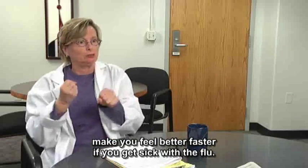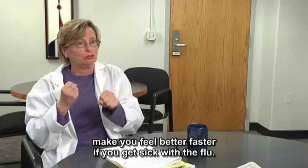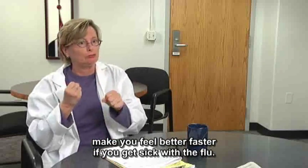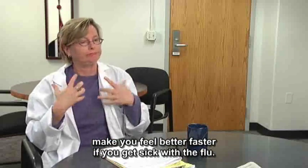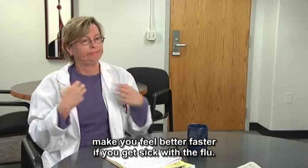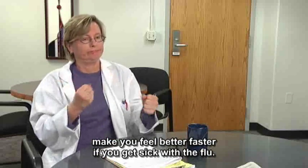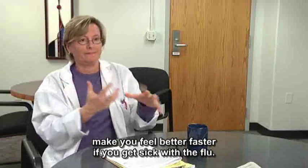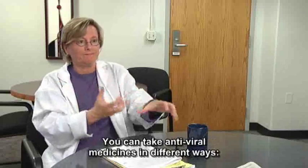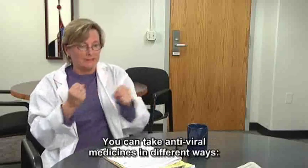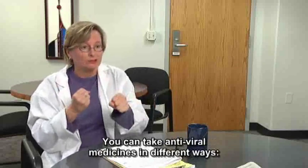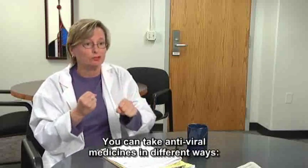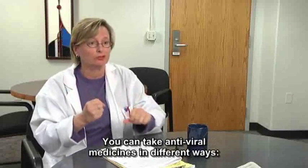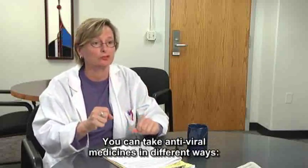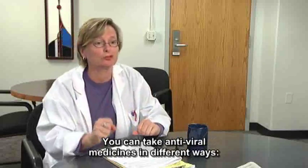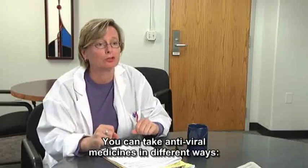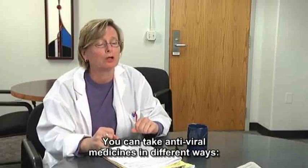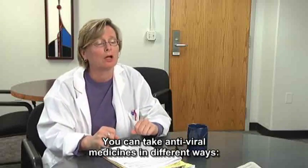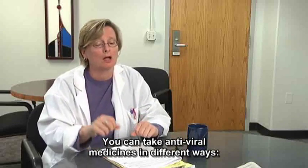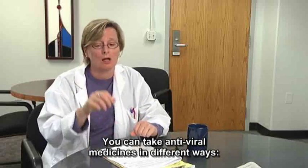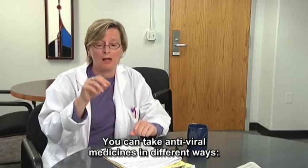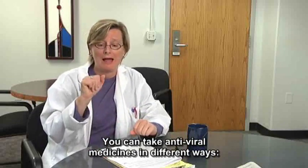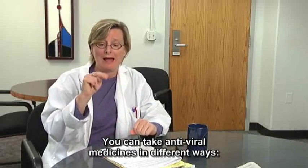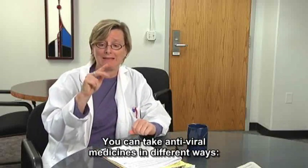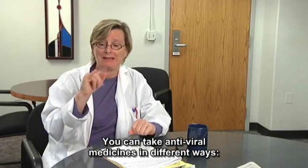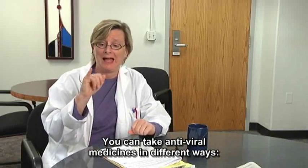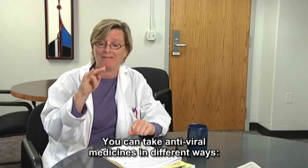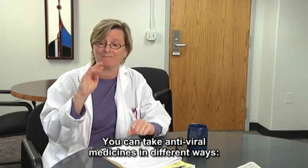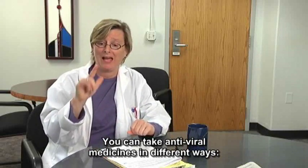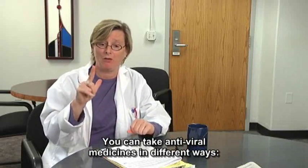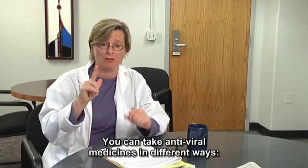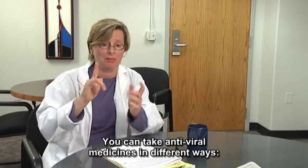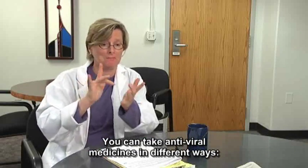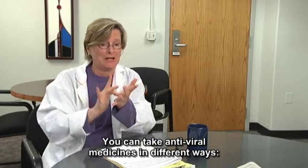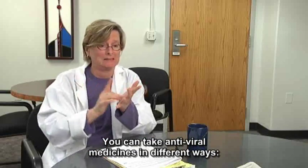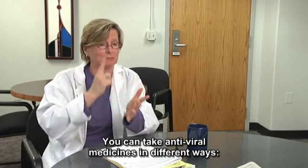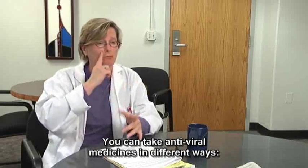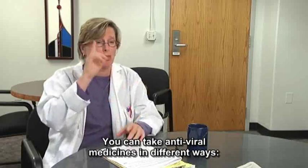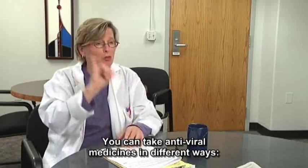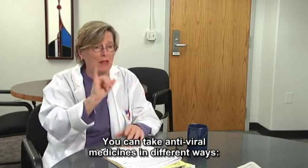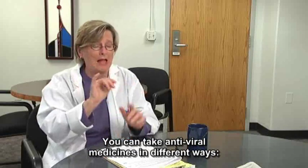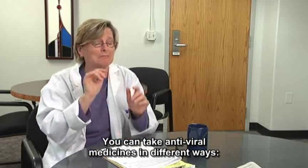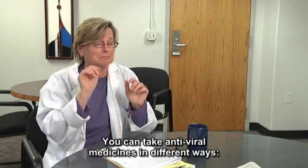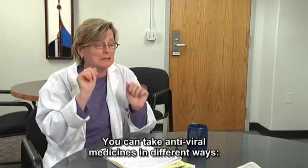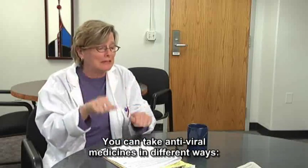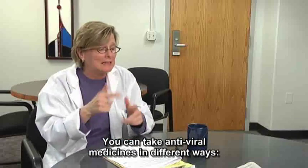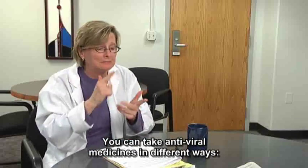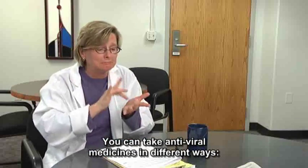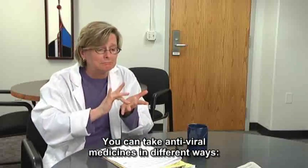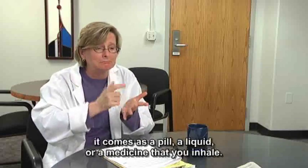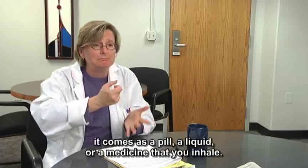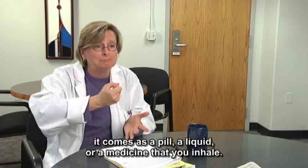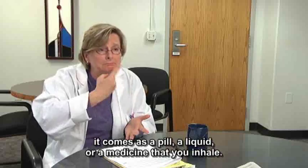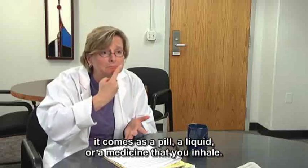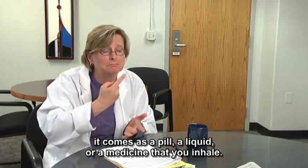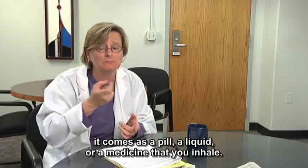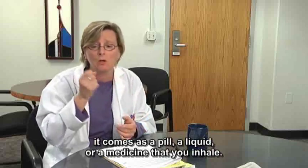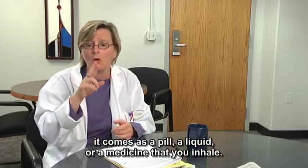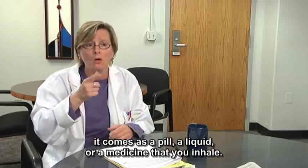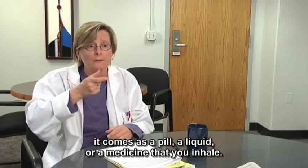You can take antiviral medicines in different ways. It comes as a pill, a